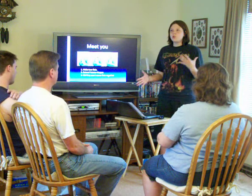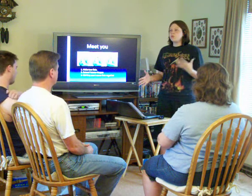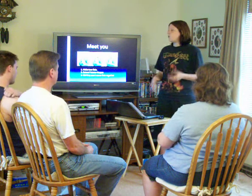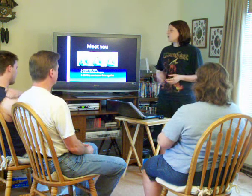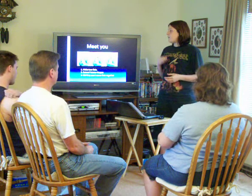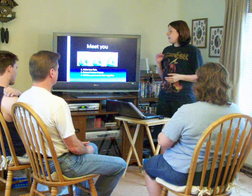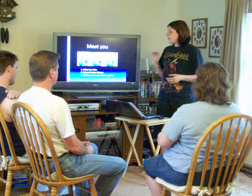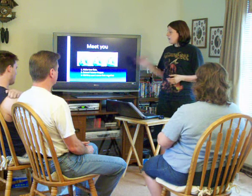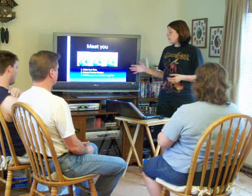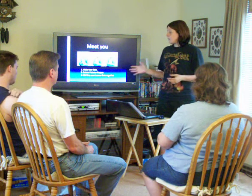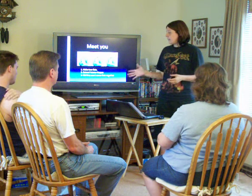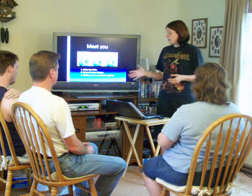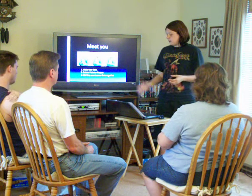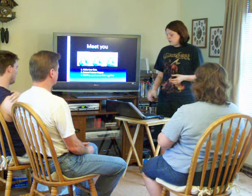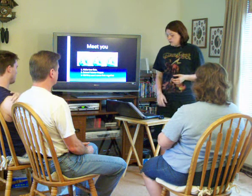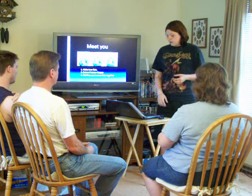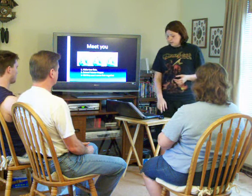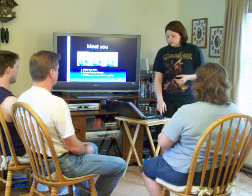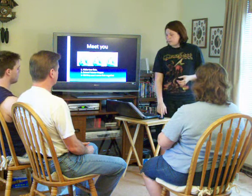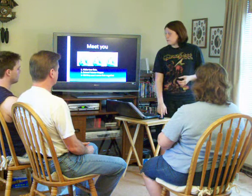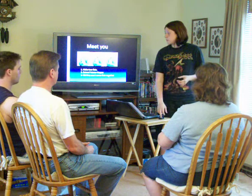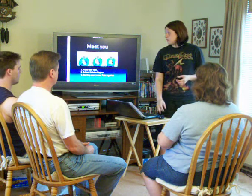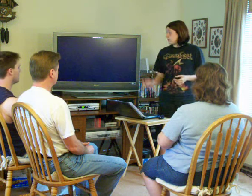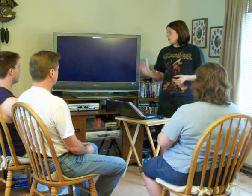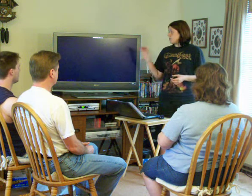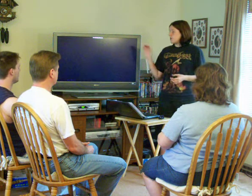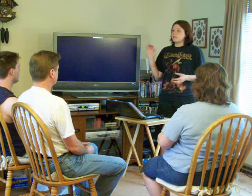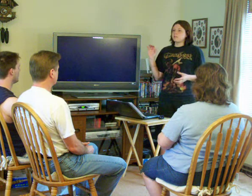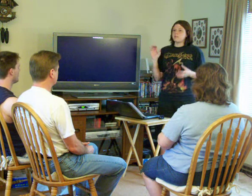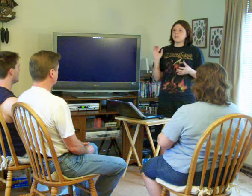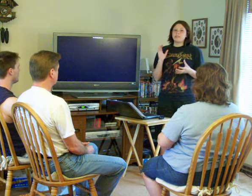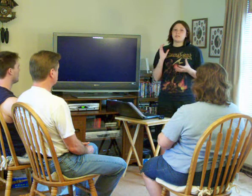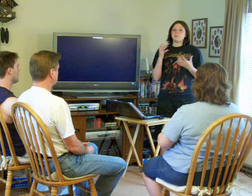you'll find, aren't in sentences like this because they simply